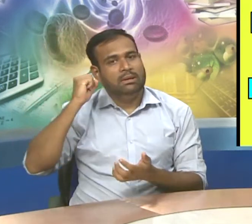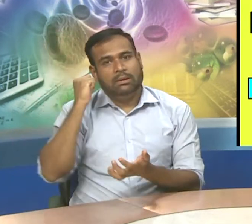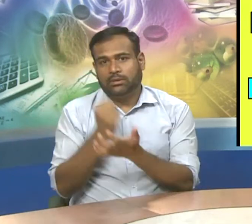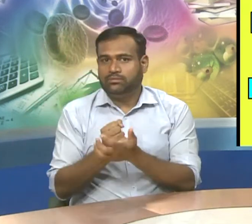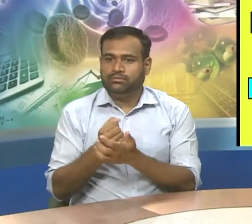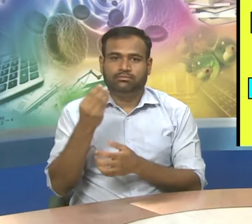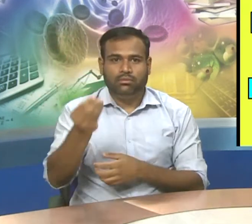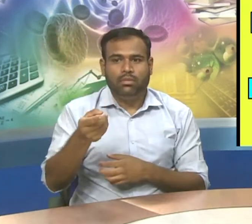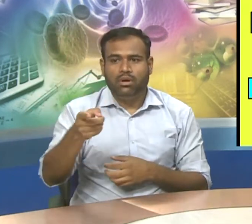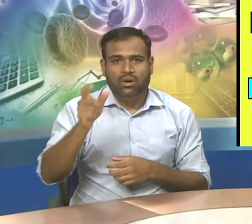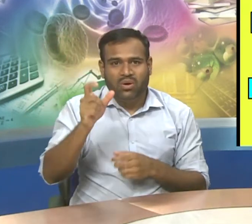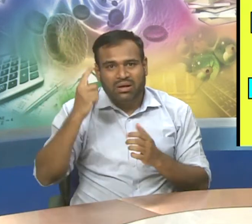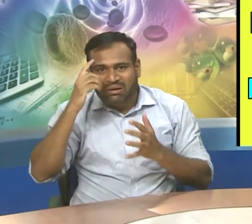for a lighter form.